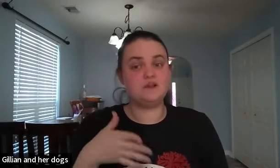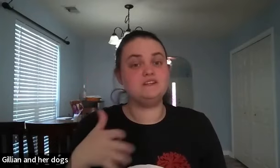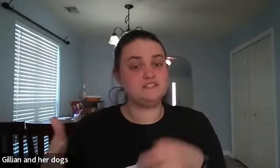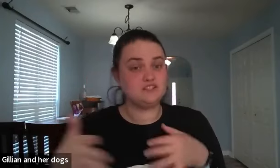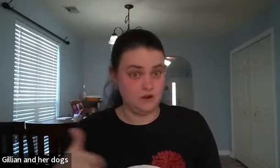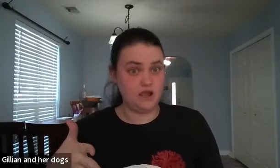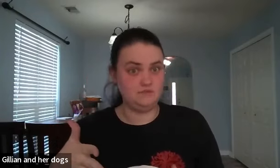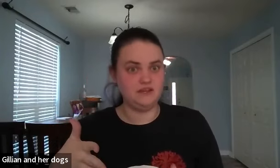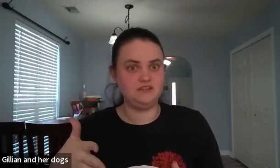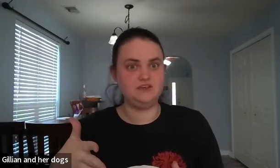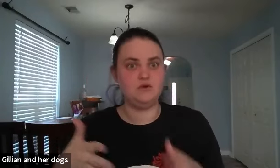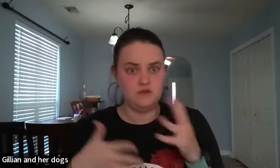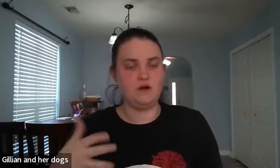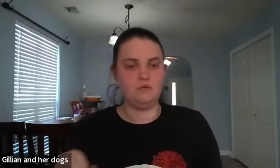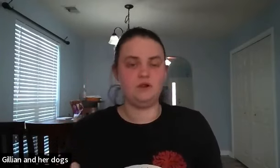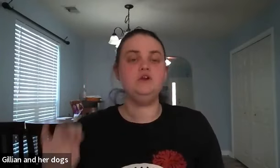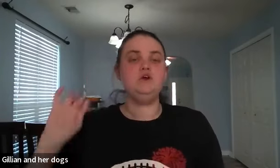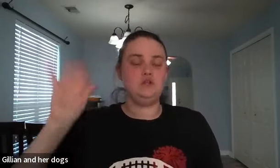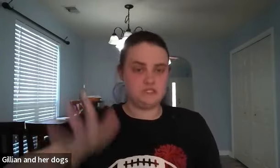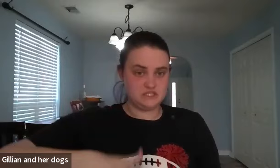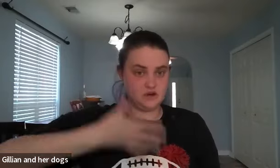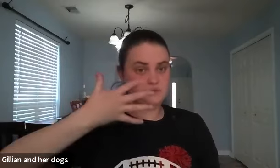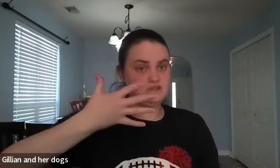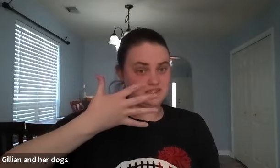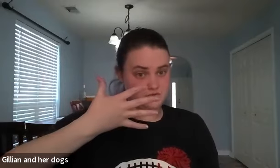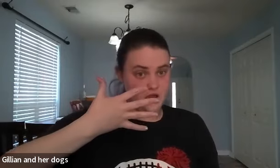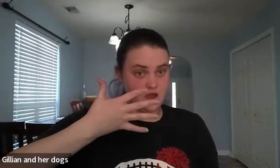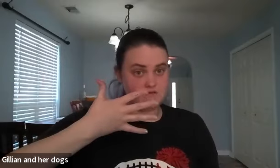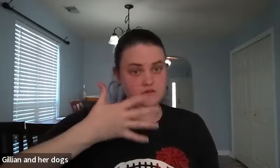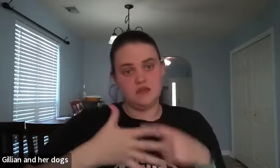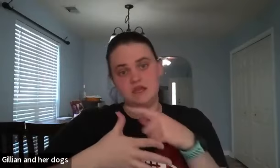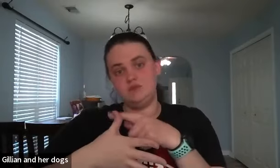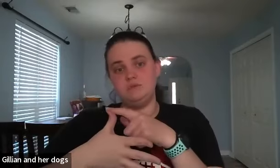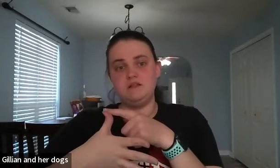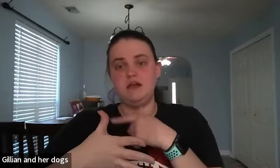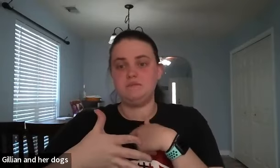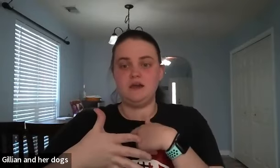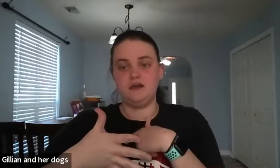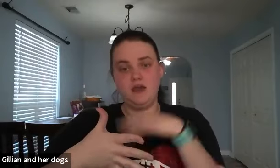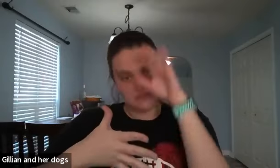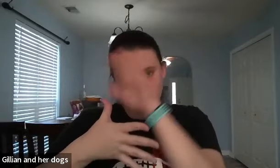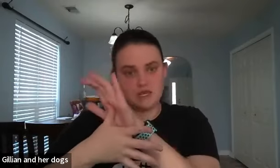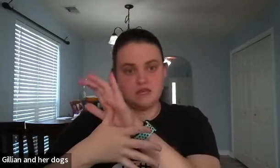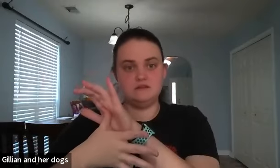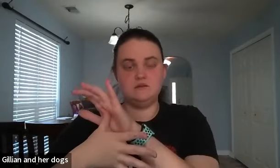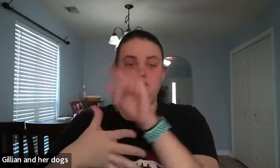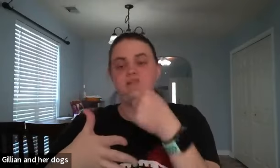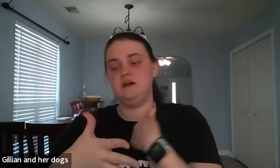going to describe, like, you know, who they all were, you would start with this five and you would be like, my husband or